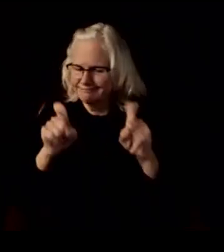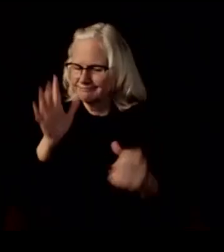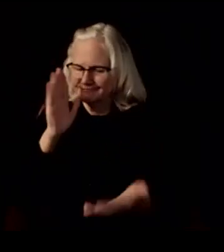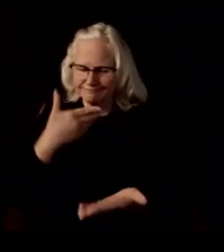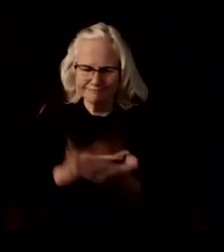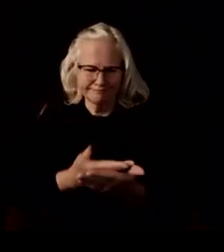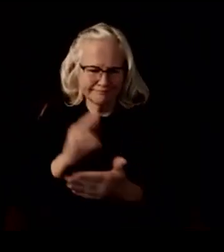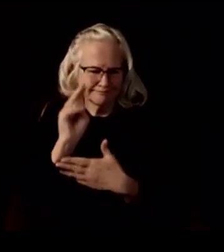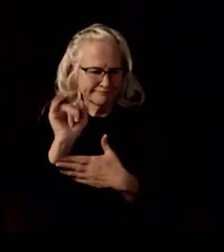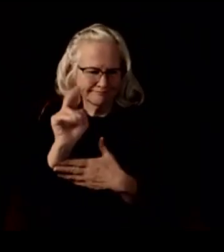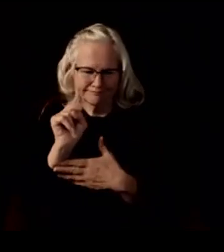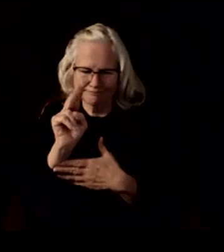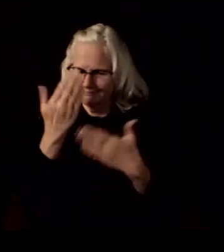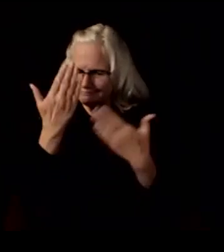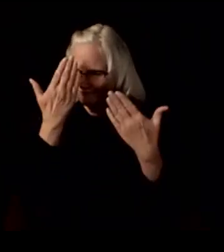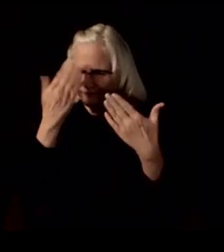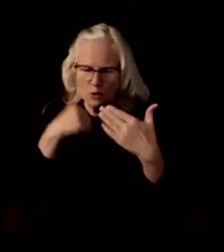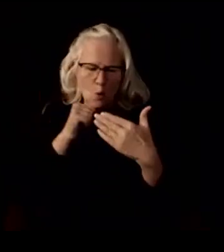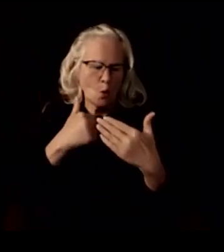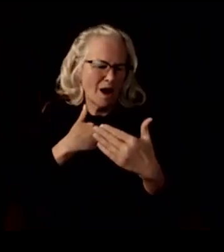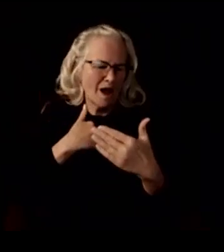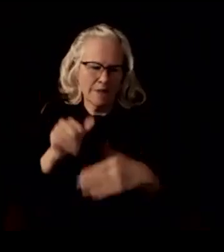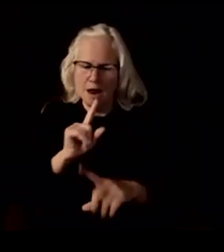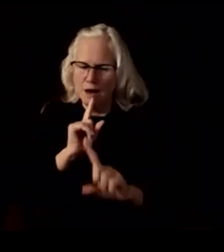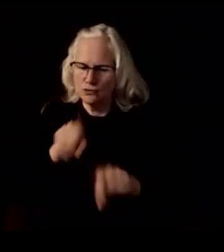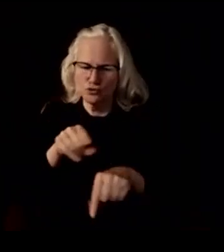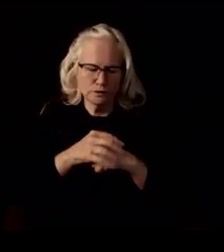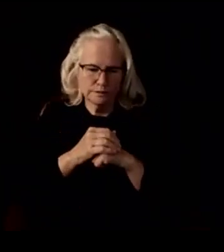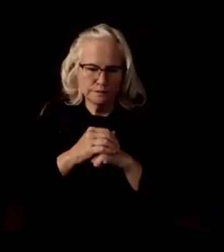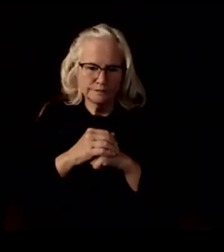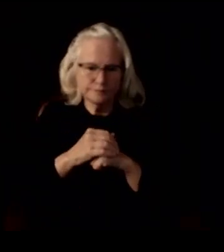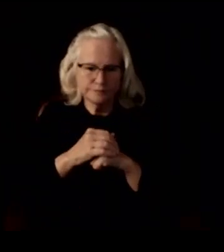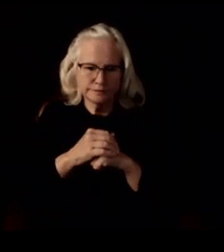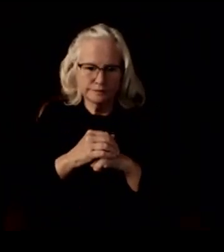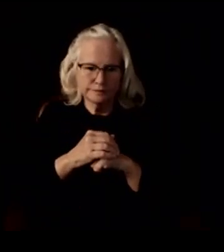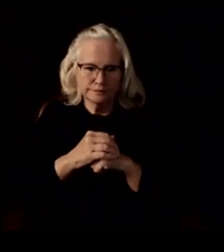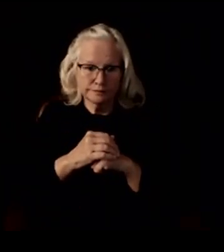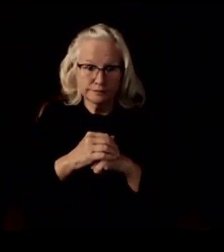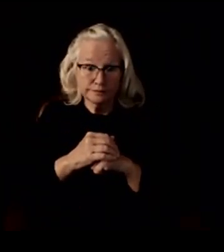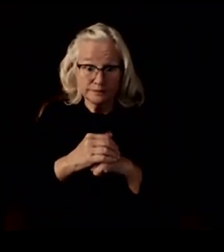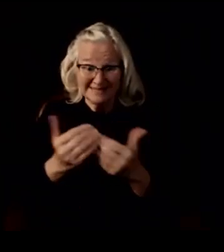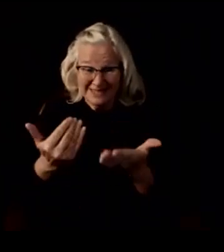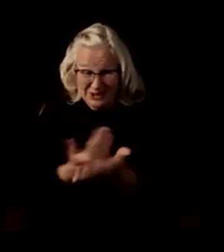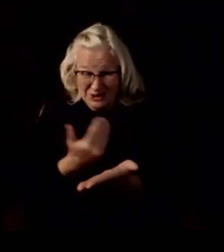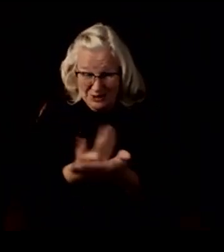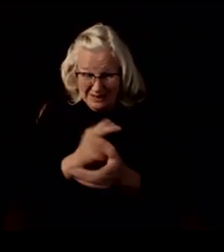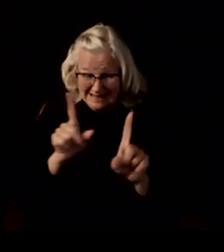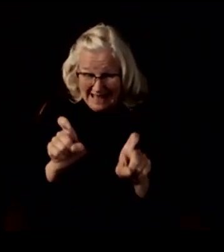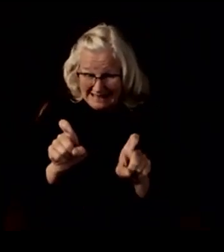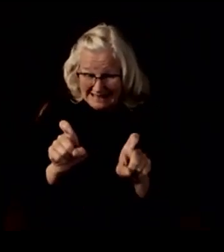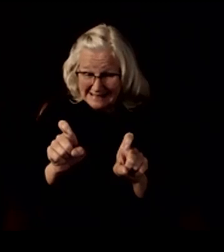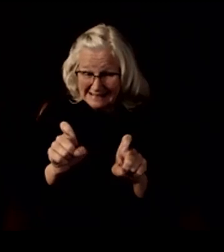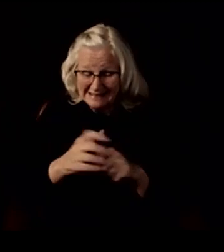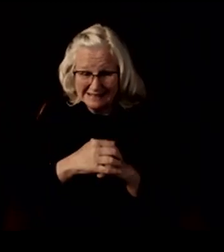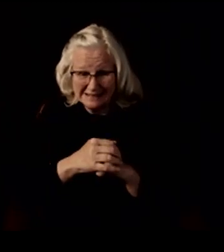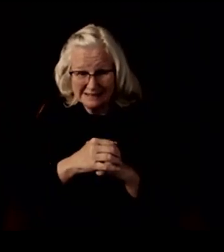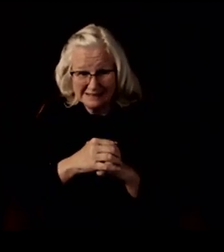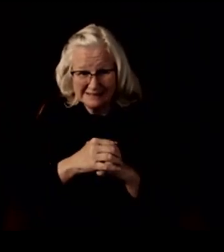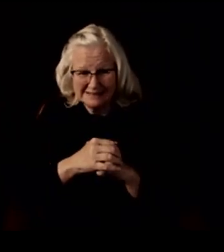answer for you on that. And in terms of the new test, one of the things that obviously